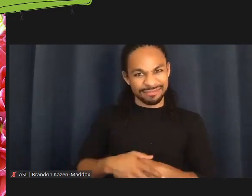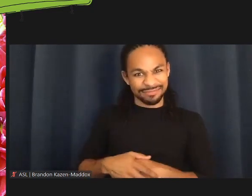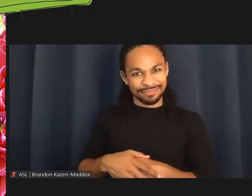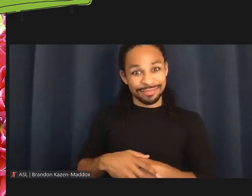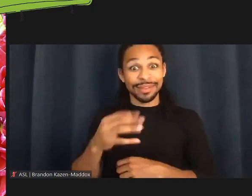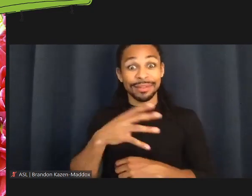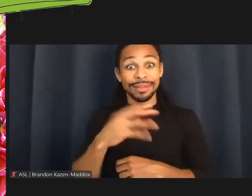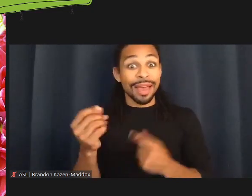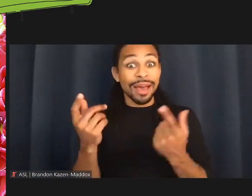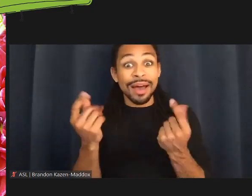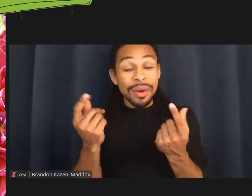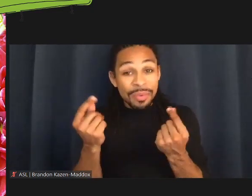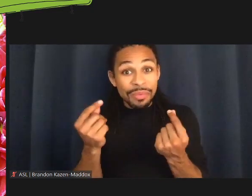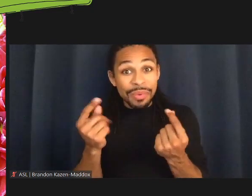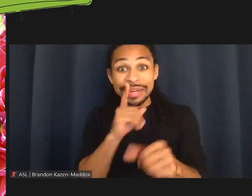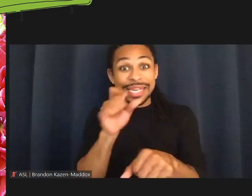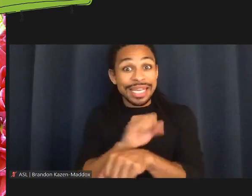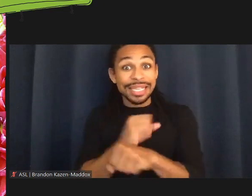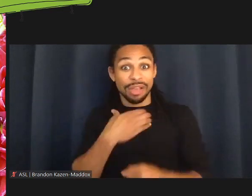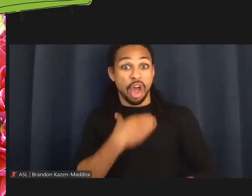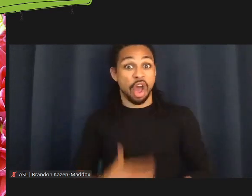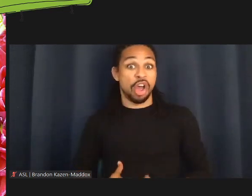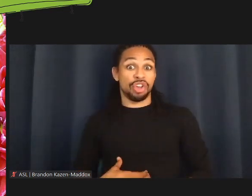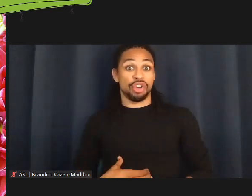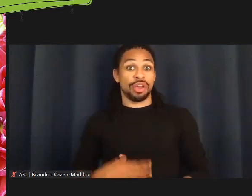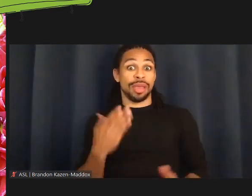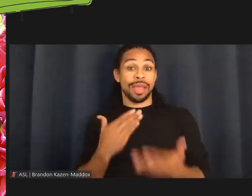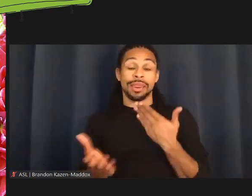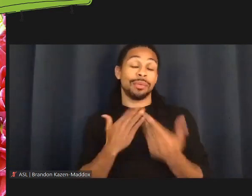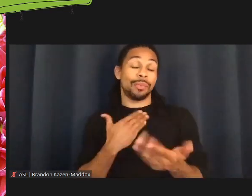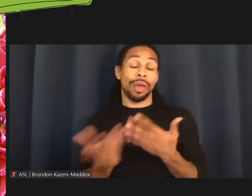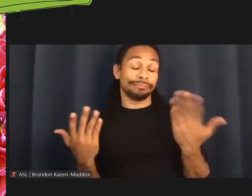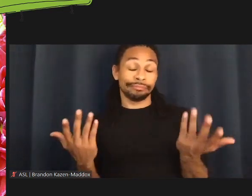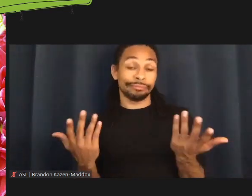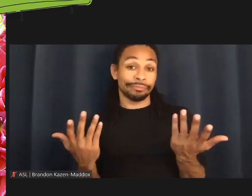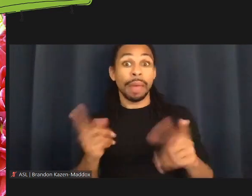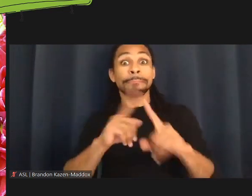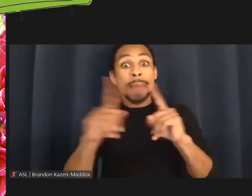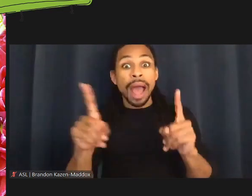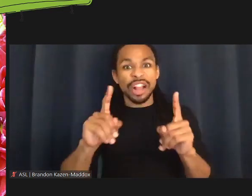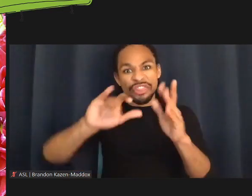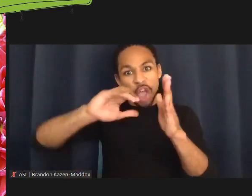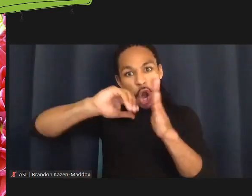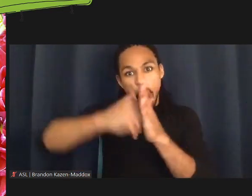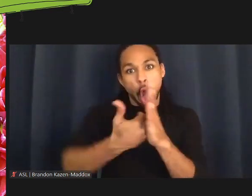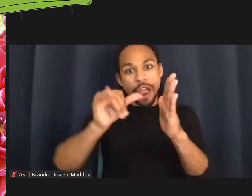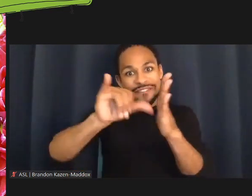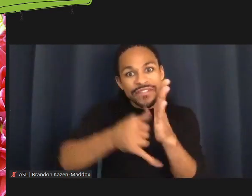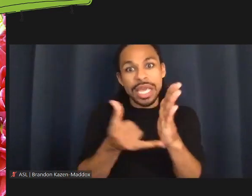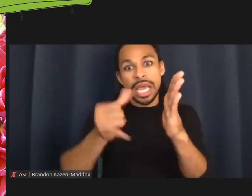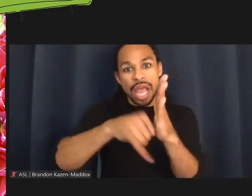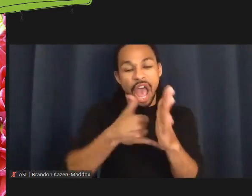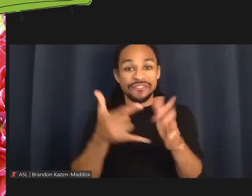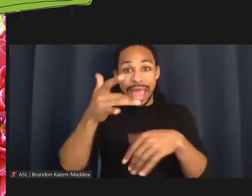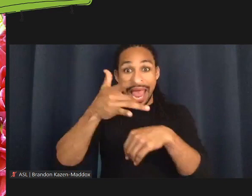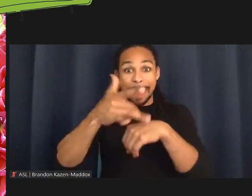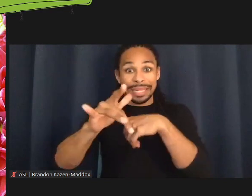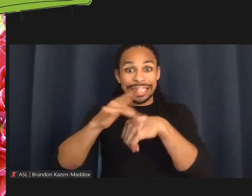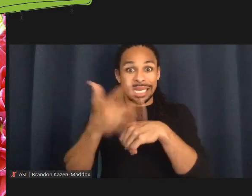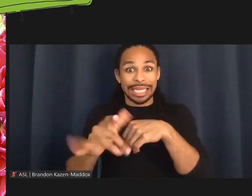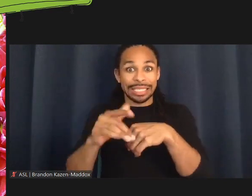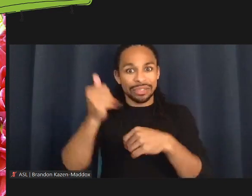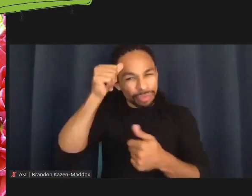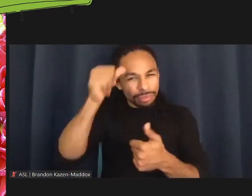what is hunger anyway? But the carving out of emptiness, the learning you gotta